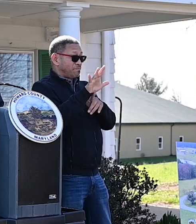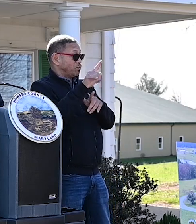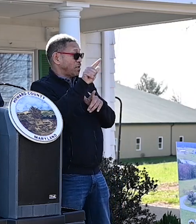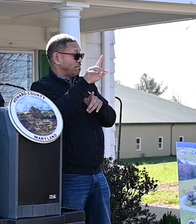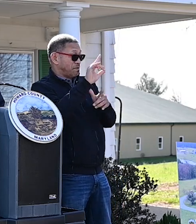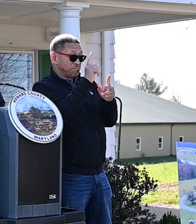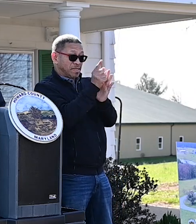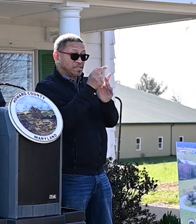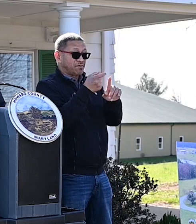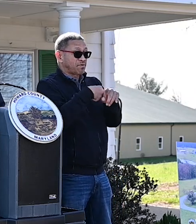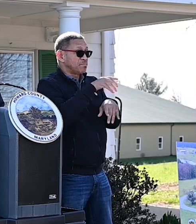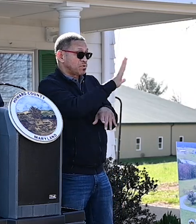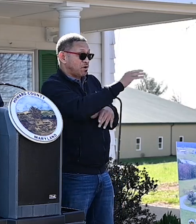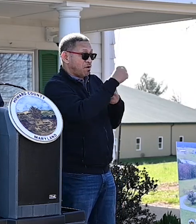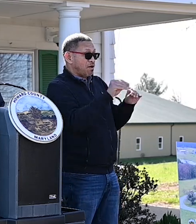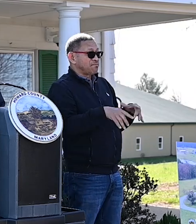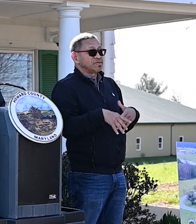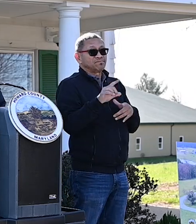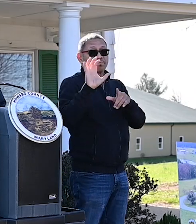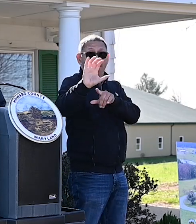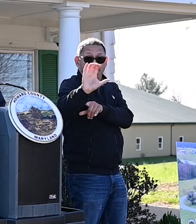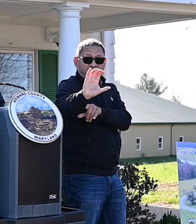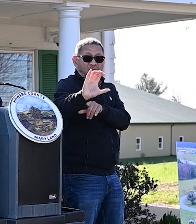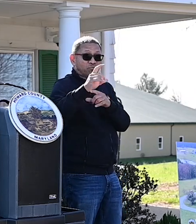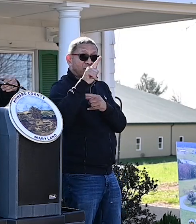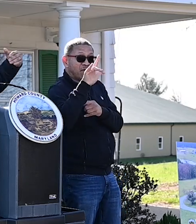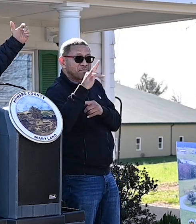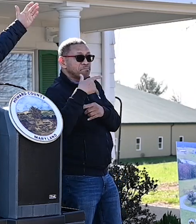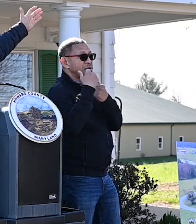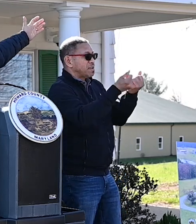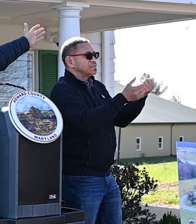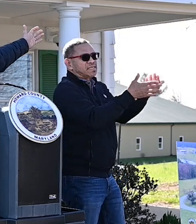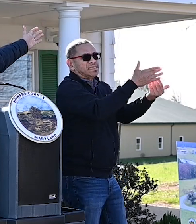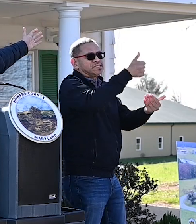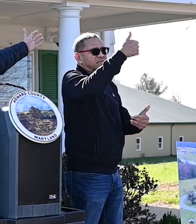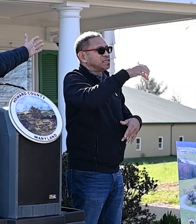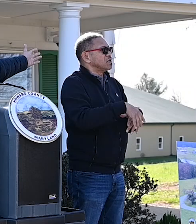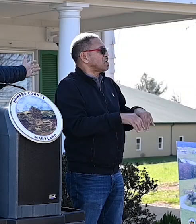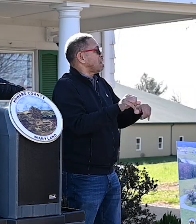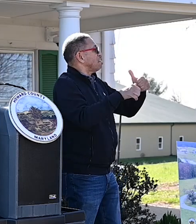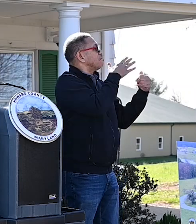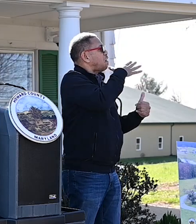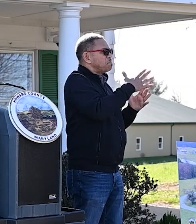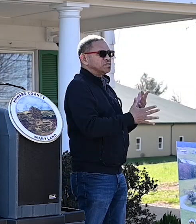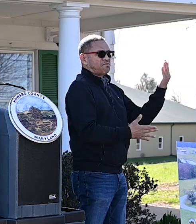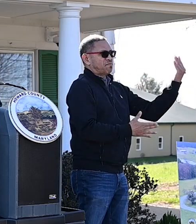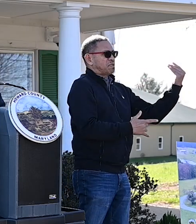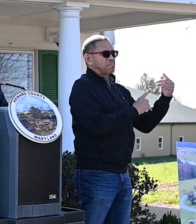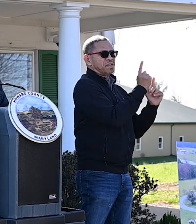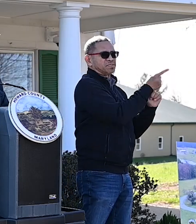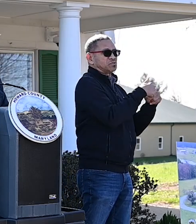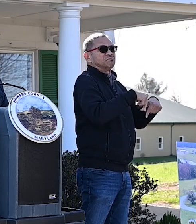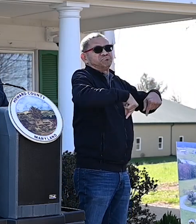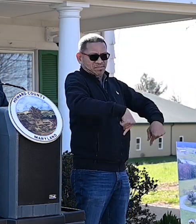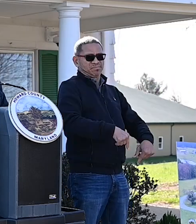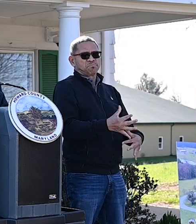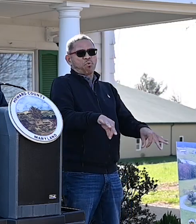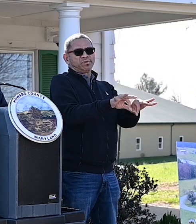up here from her office in Columbia. And some of our farms are 15 minutes further out. So this is a big